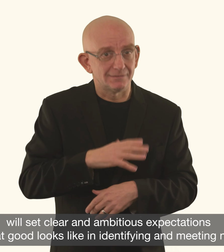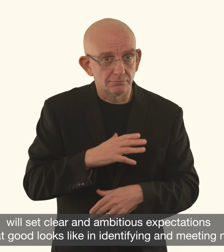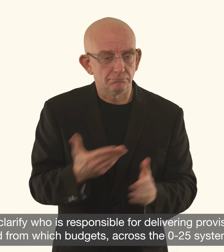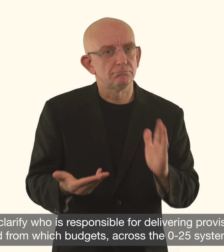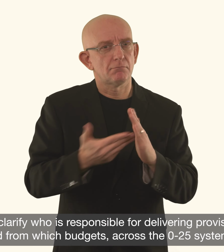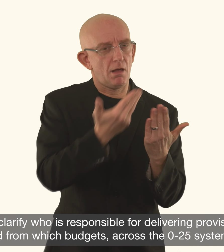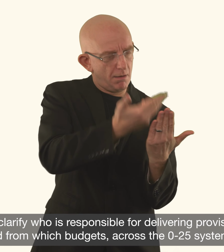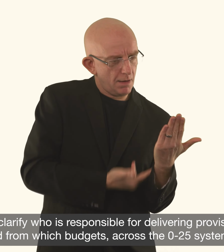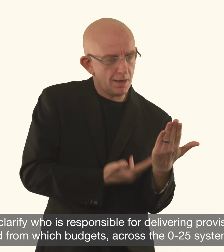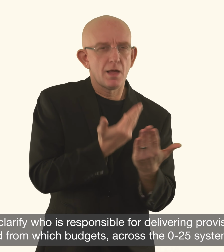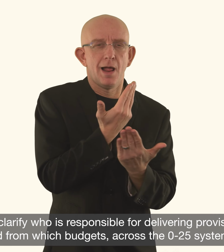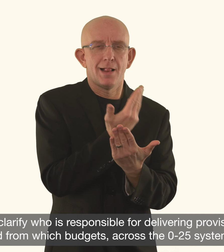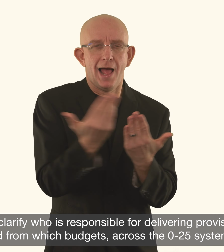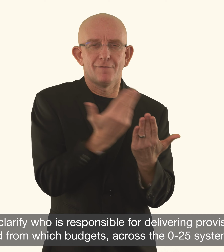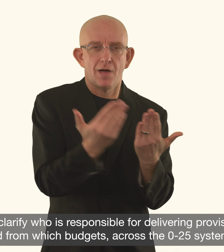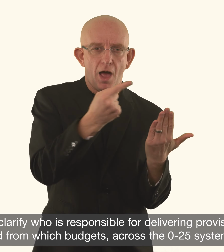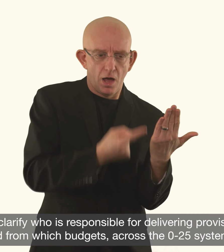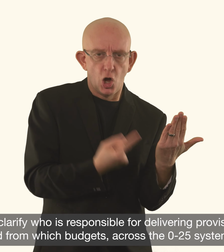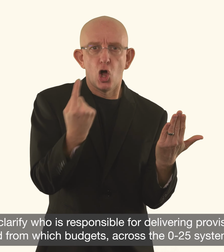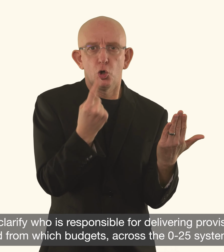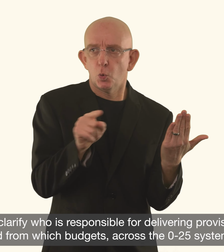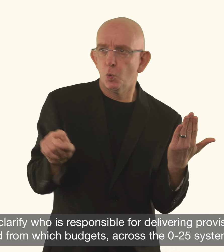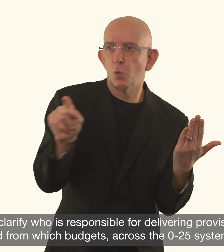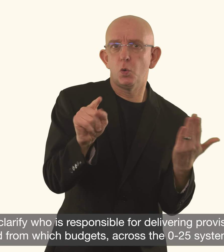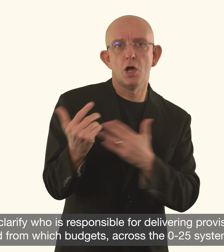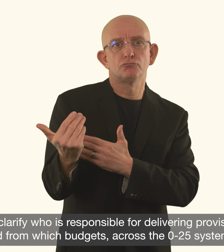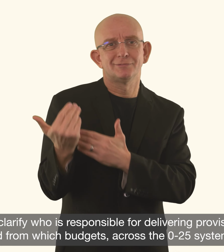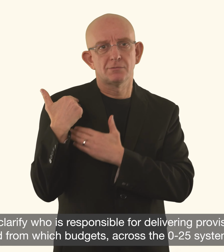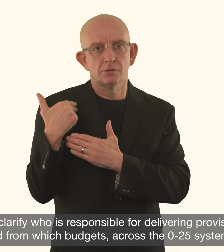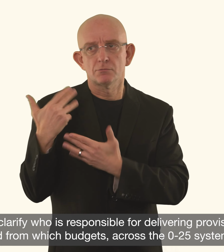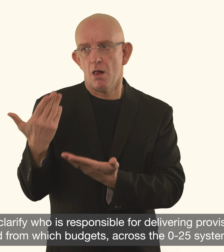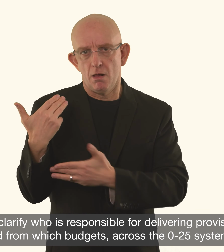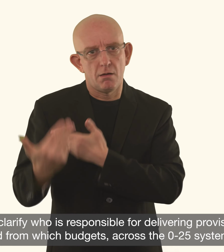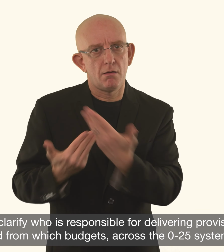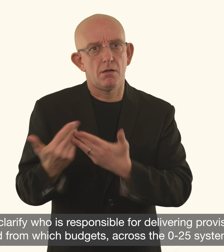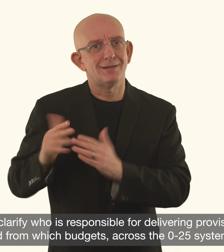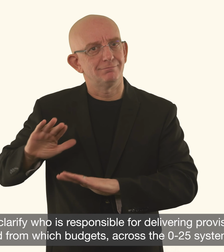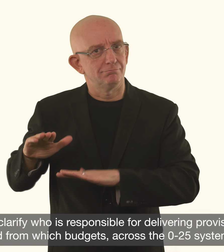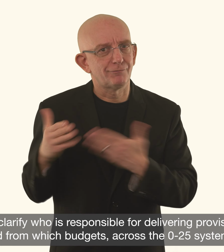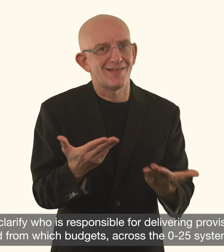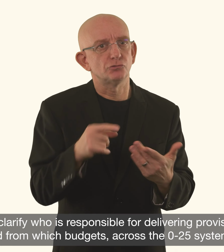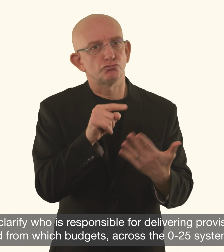And clarify who is responsible for delivering provision and from which budgets across the 0-25 system.